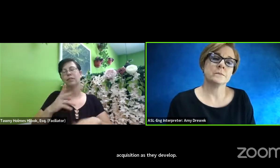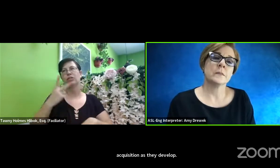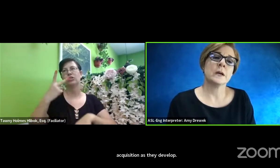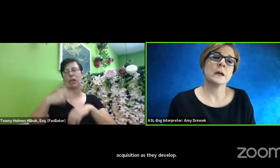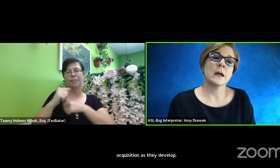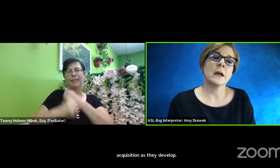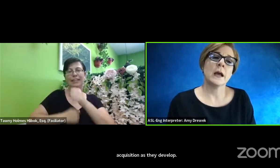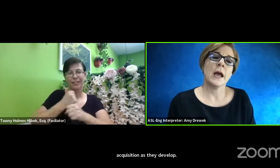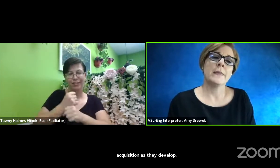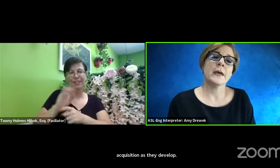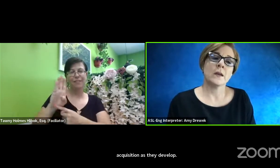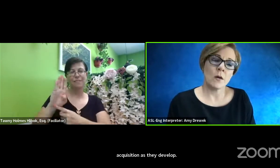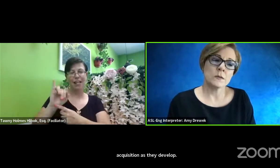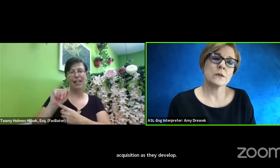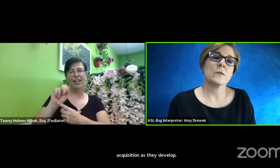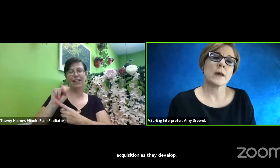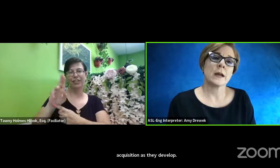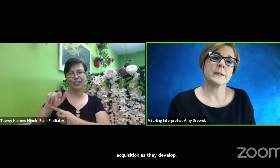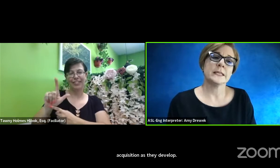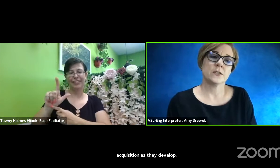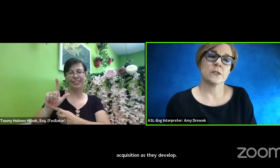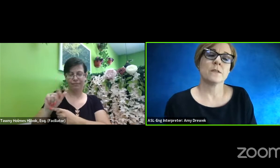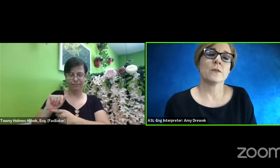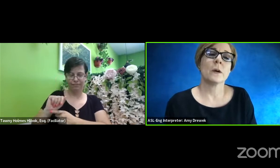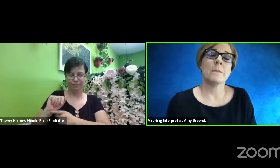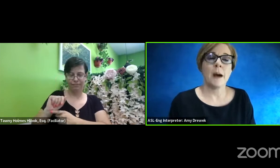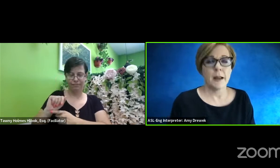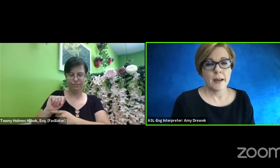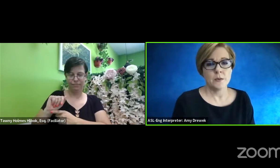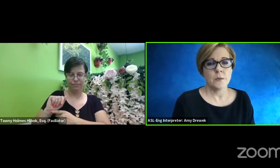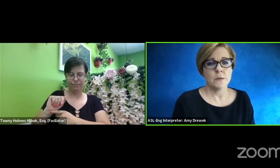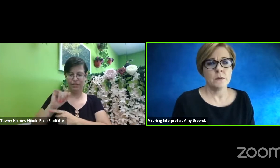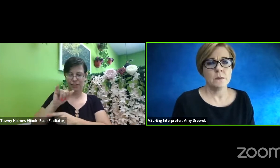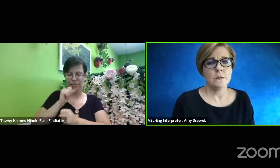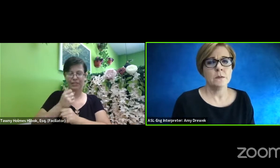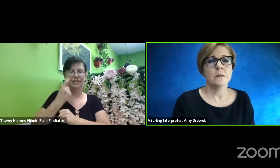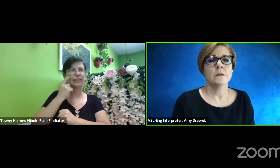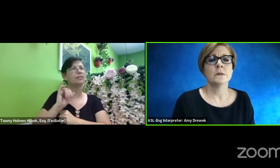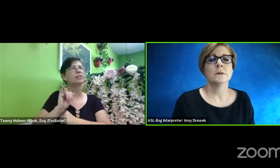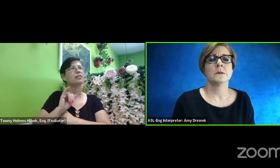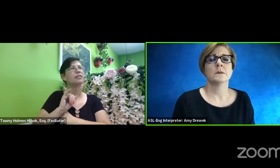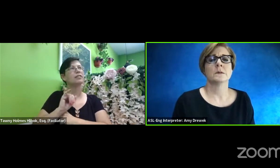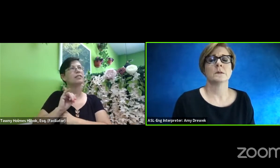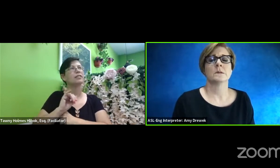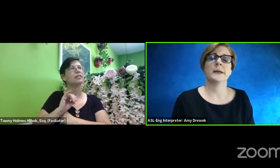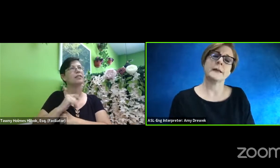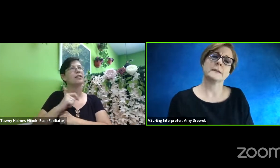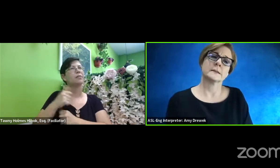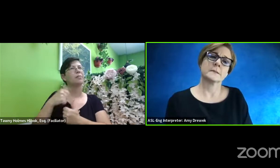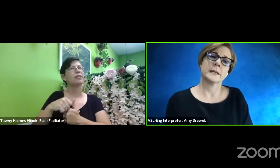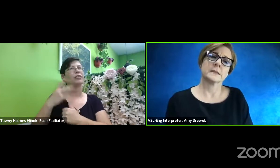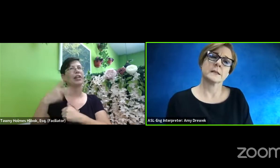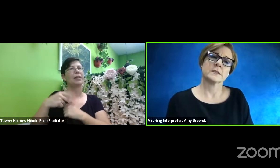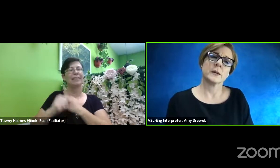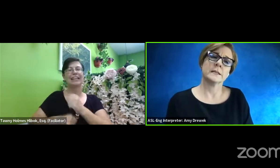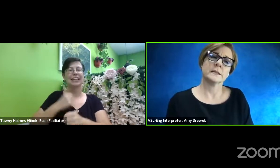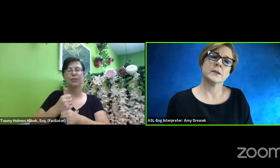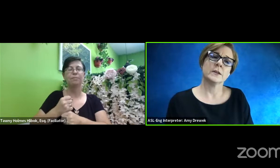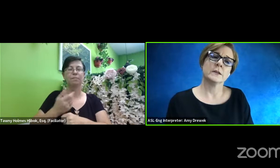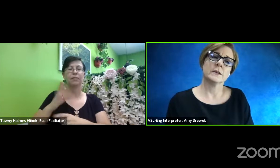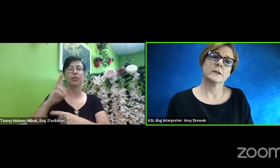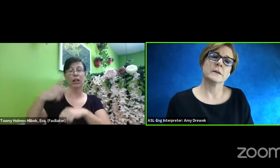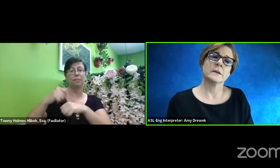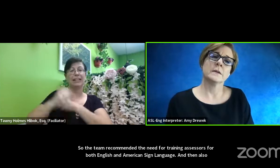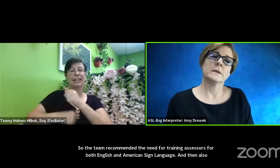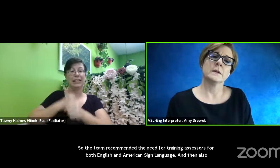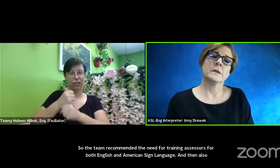Language. And then also recommendation for a biannual, wait, that doesn't make sense, twice